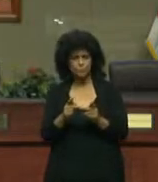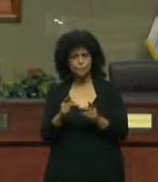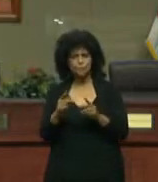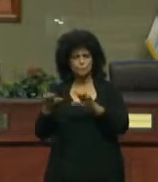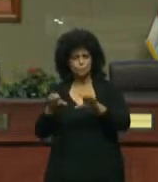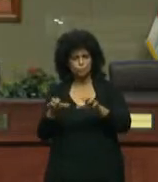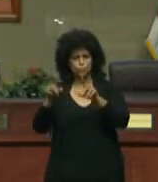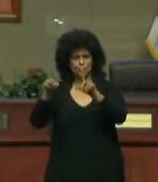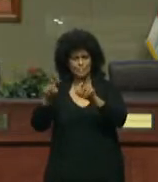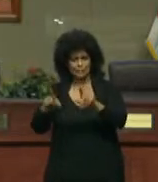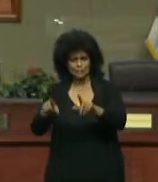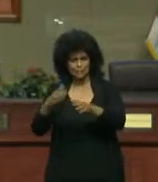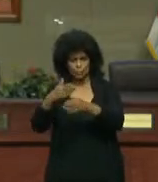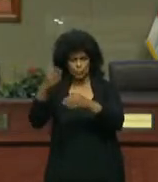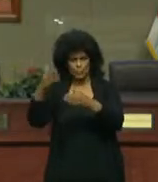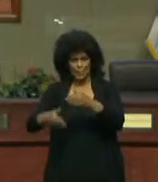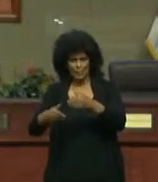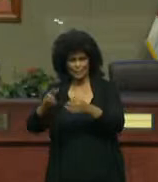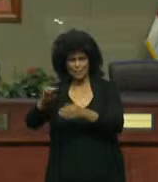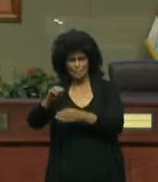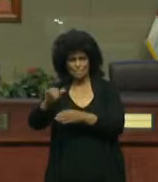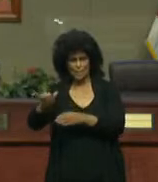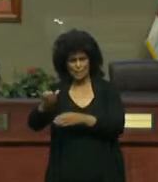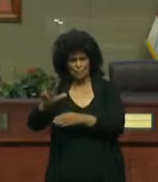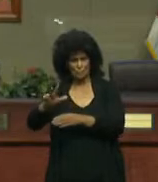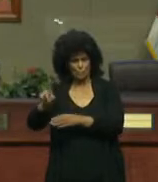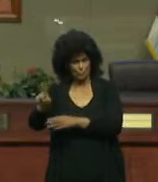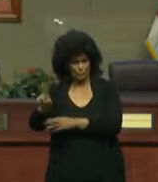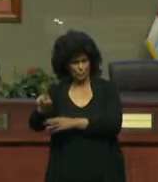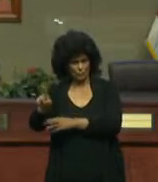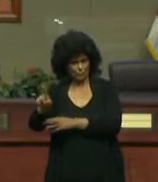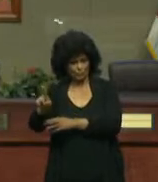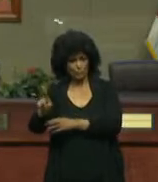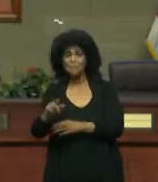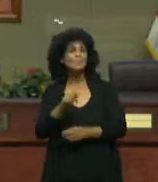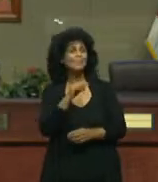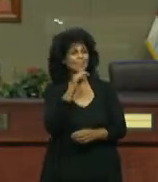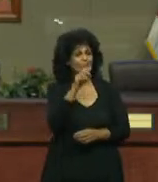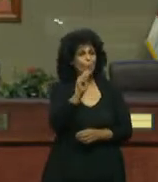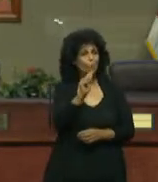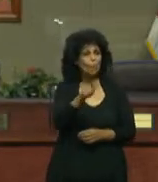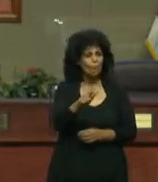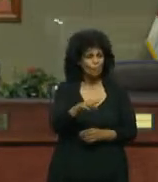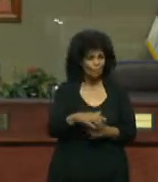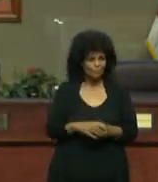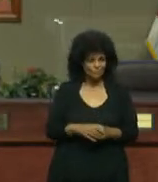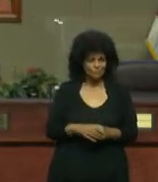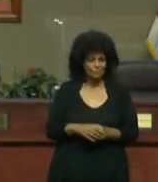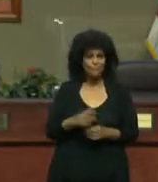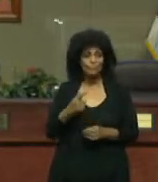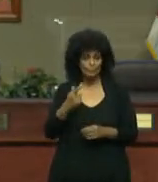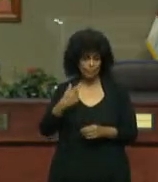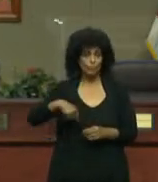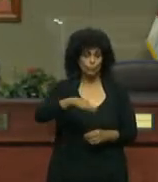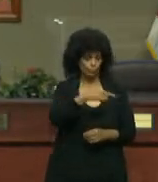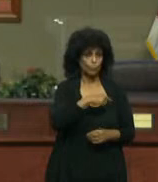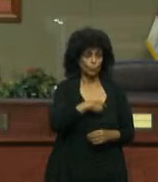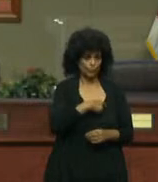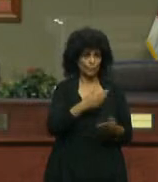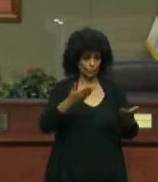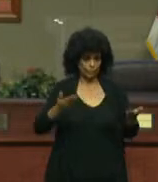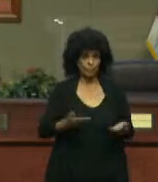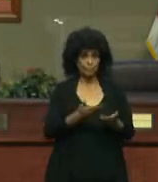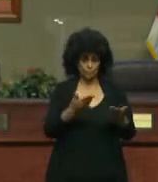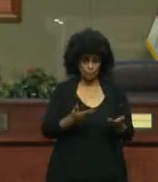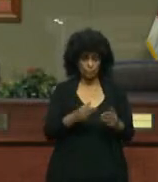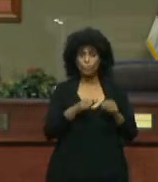right? And so not all of them. We will reevaluate. We will continue to do some testing here. We'll continue